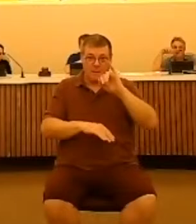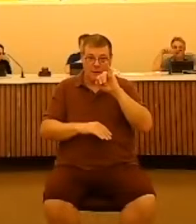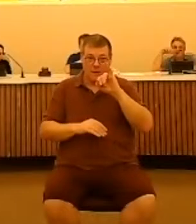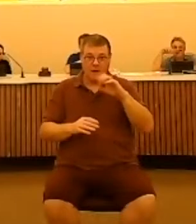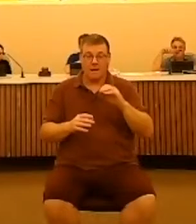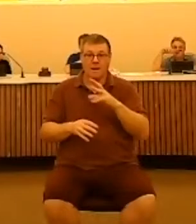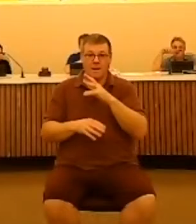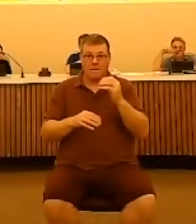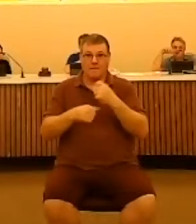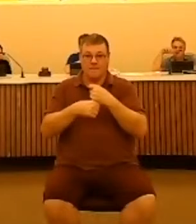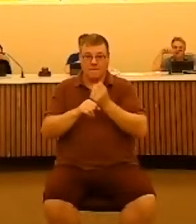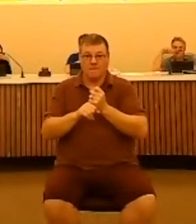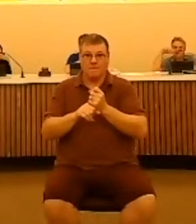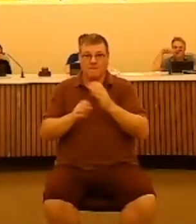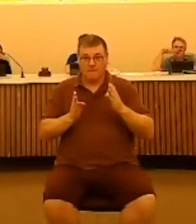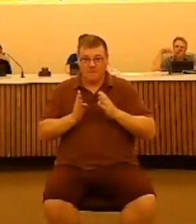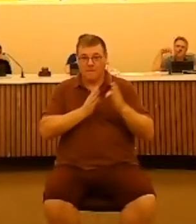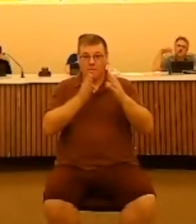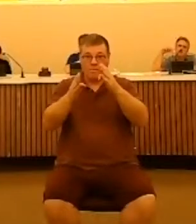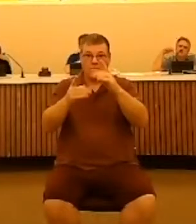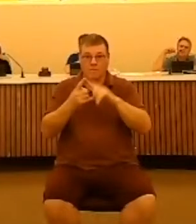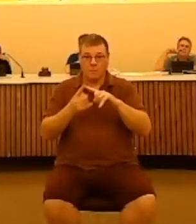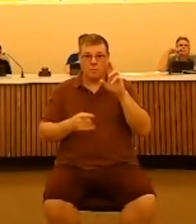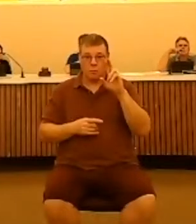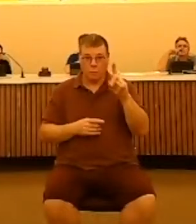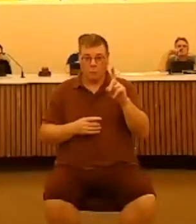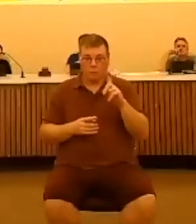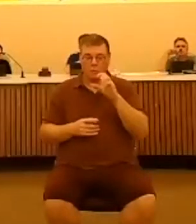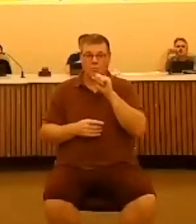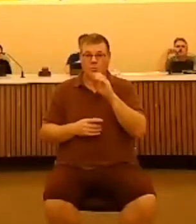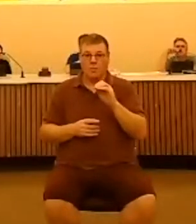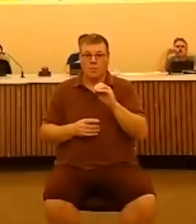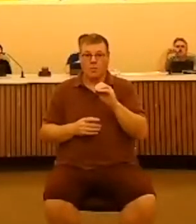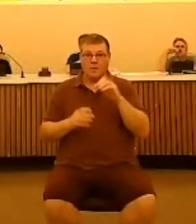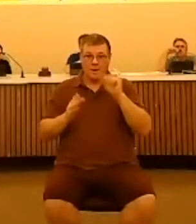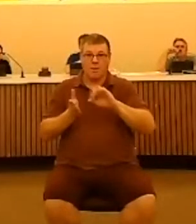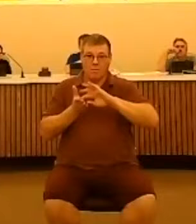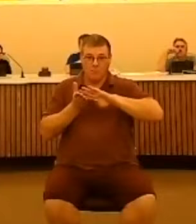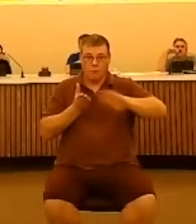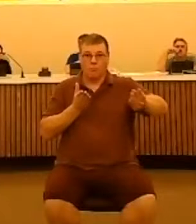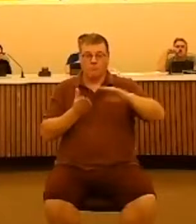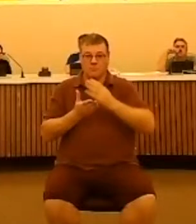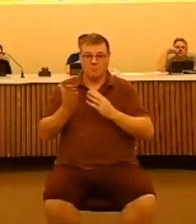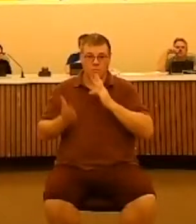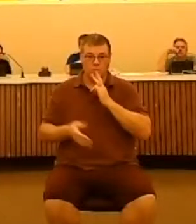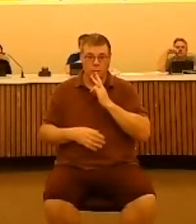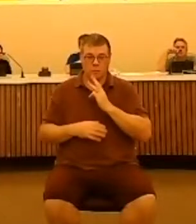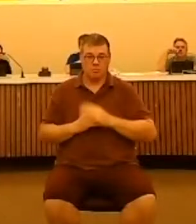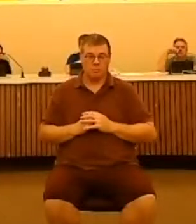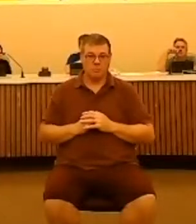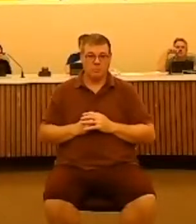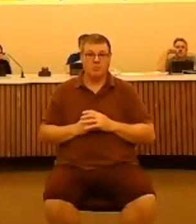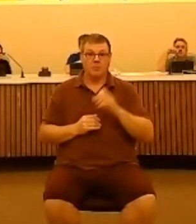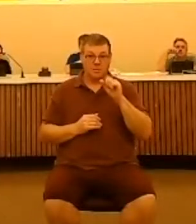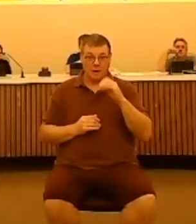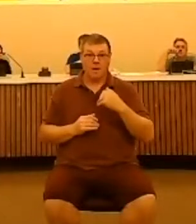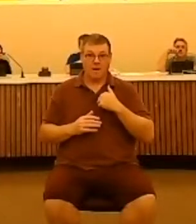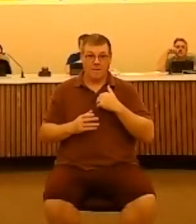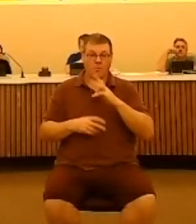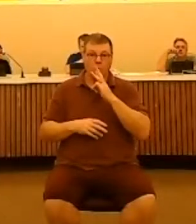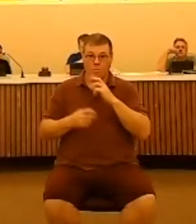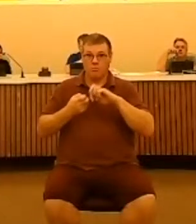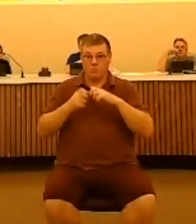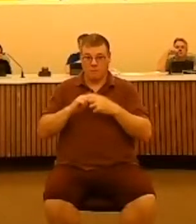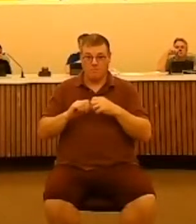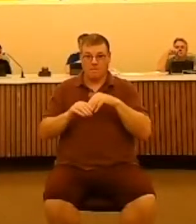and made a path out to the road so that the road could take off some of the water. So it does have water problems back